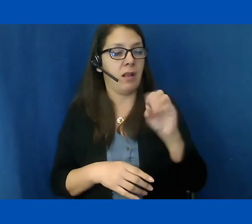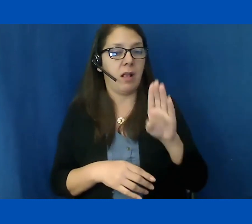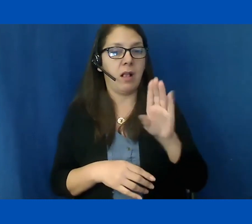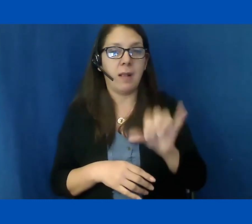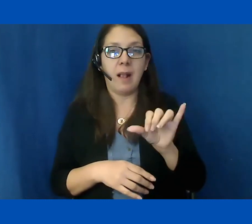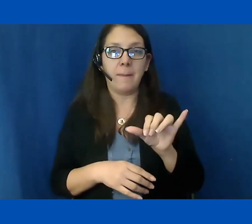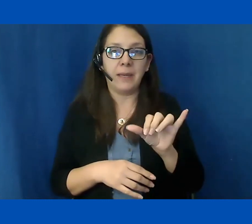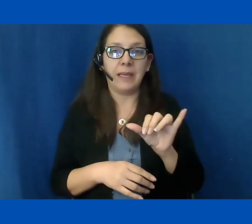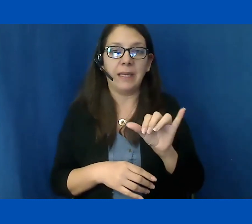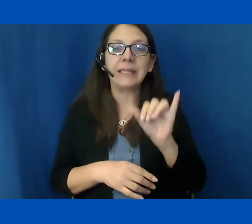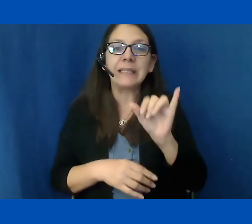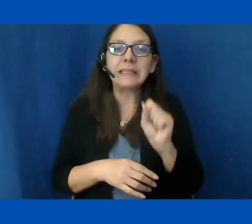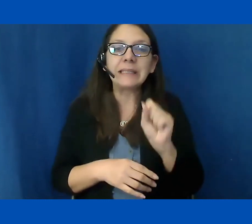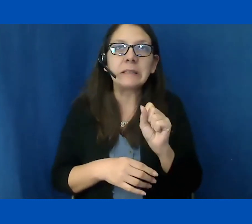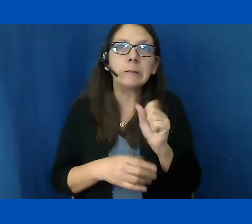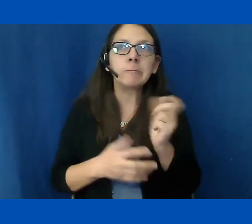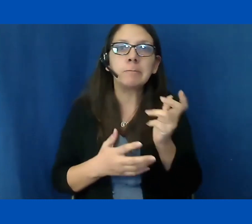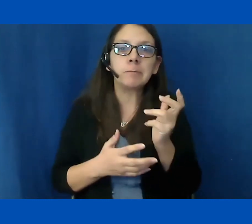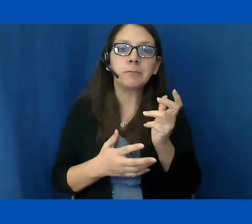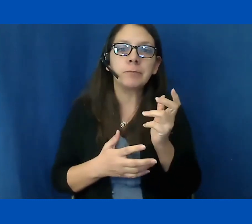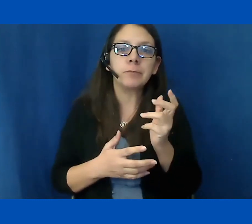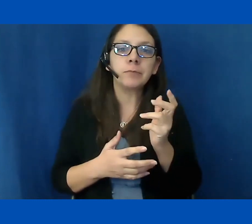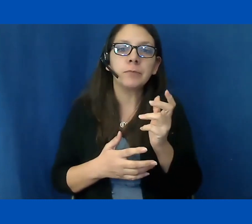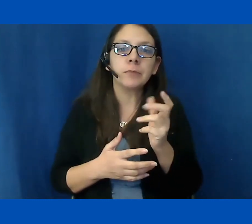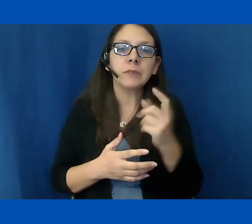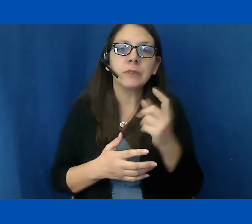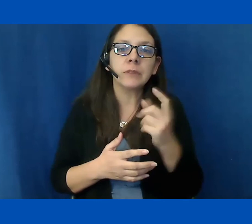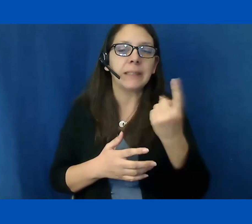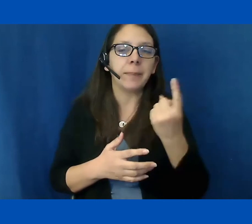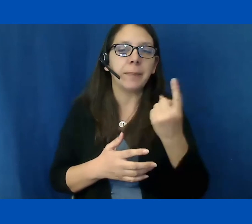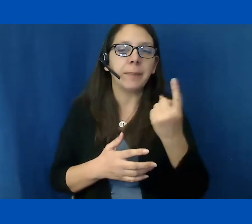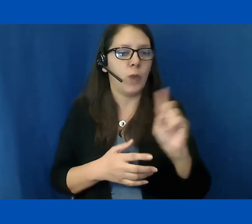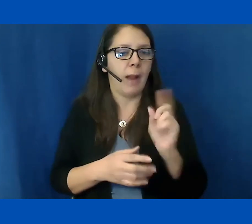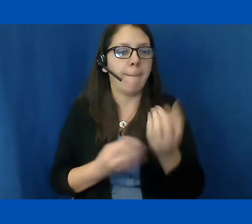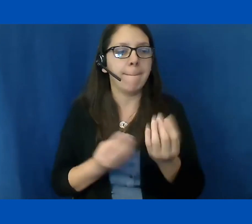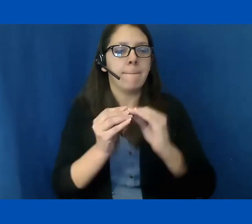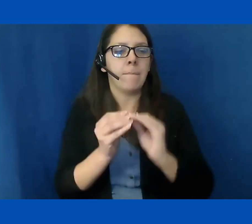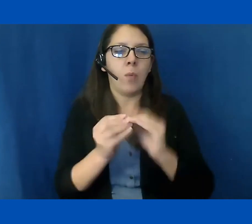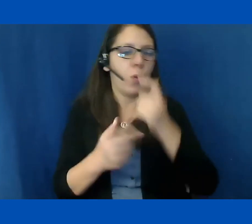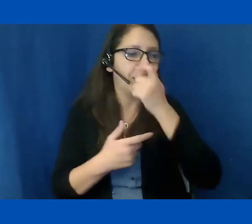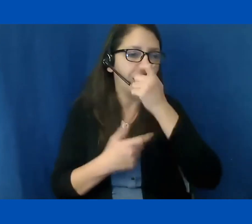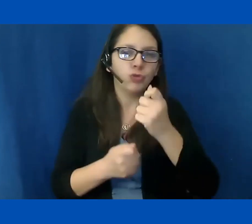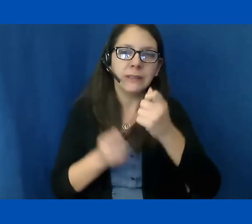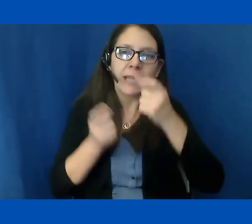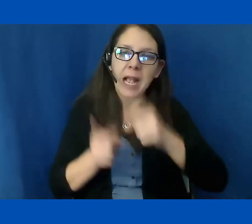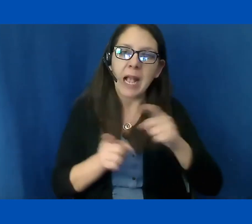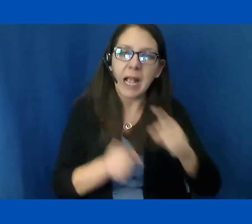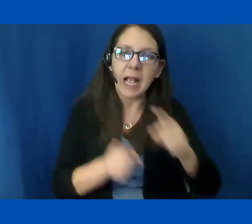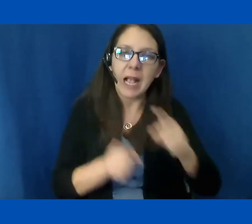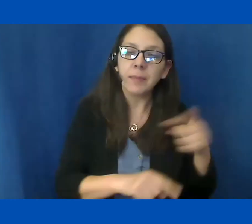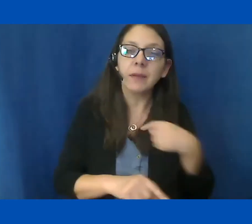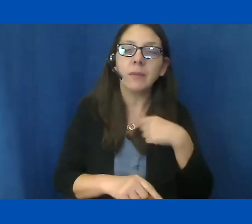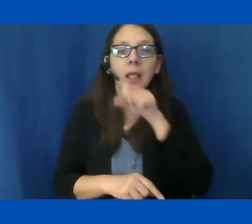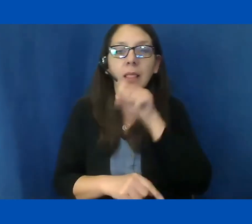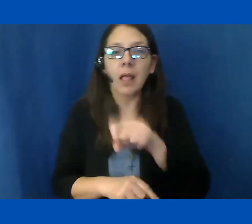growing, it's the grounds where more interesting things happen. Like, so I've always loved to rap, and